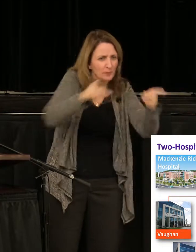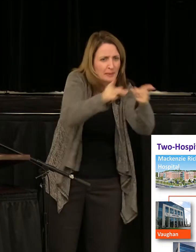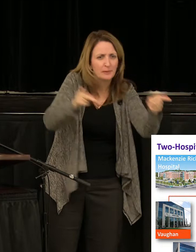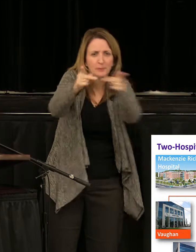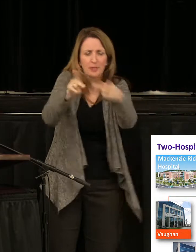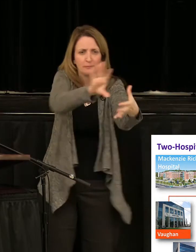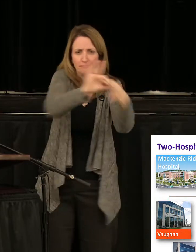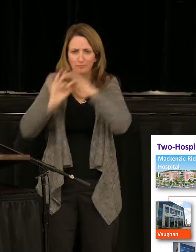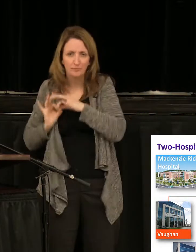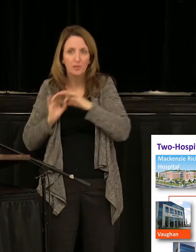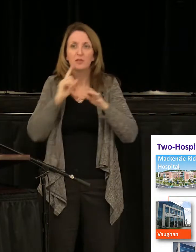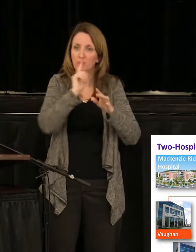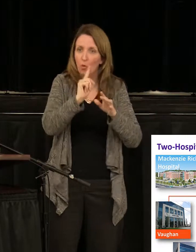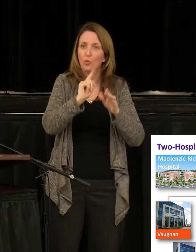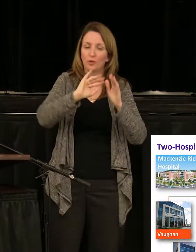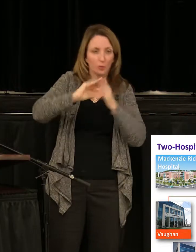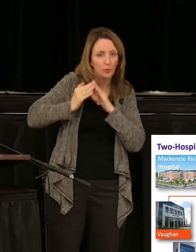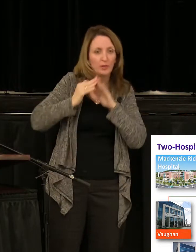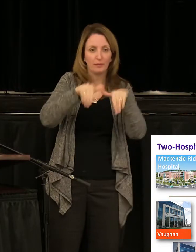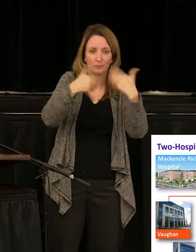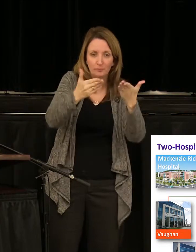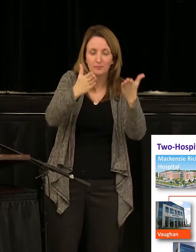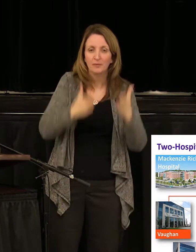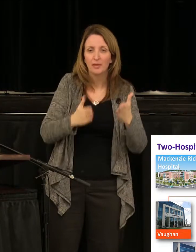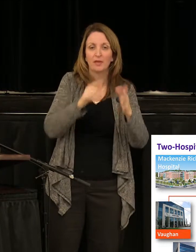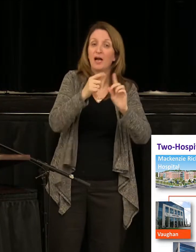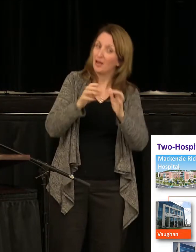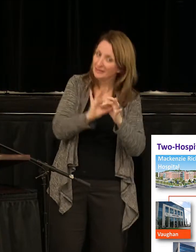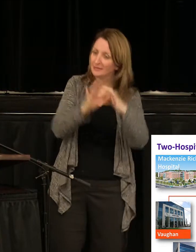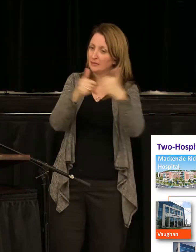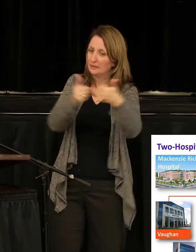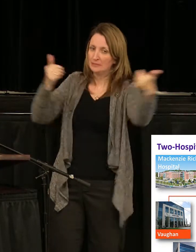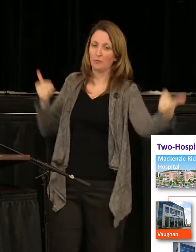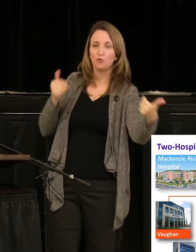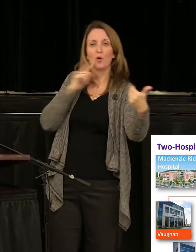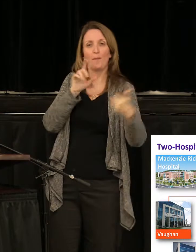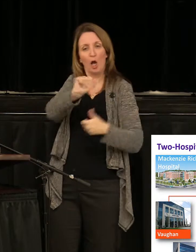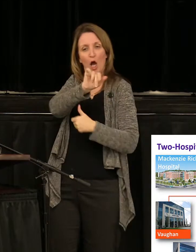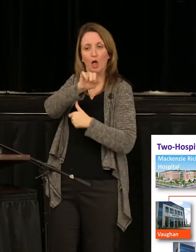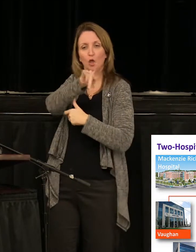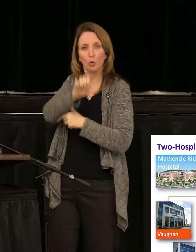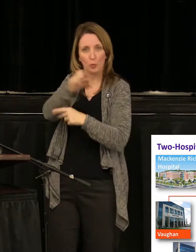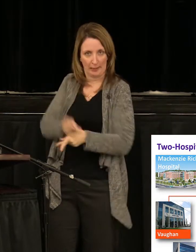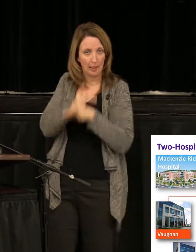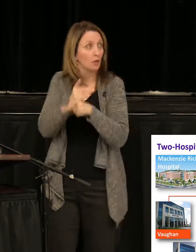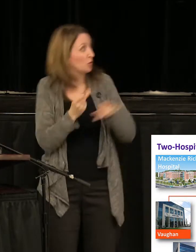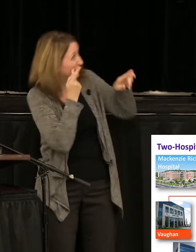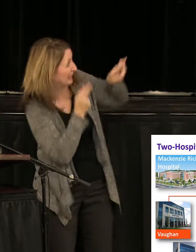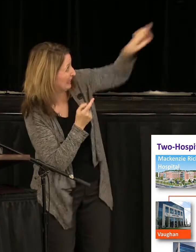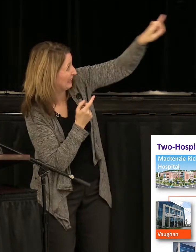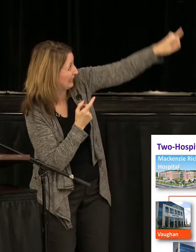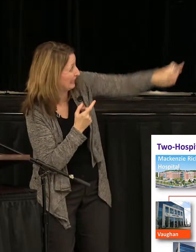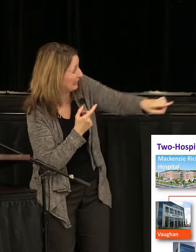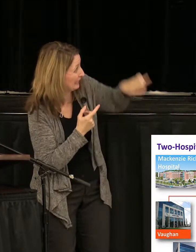is probably more appropriately delivered in the community and outside an acute care setting. So places like you see on this diagram